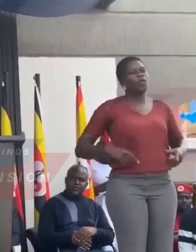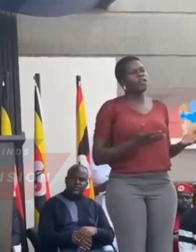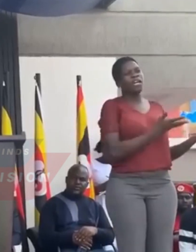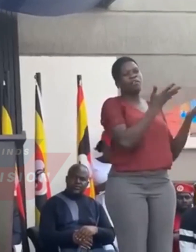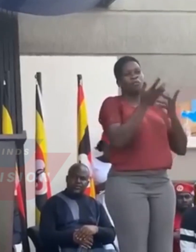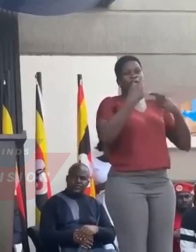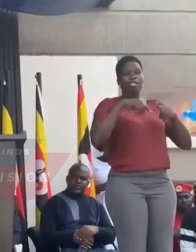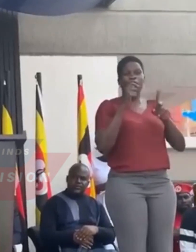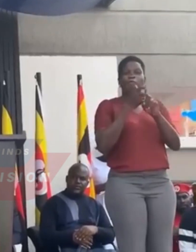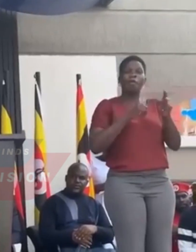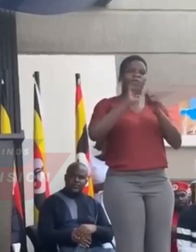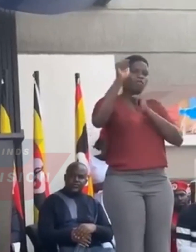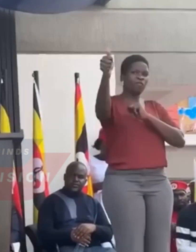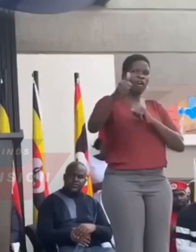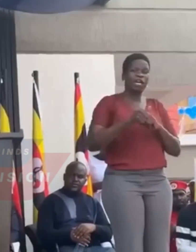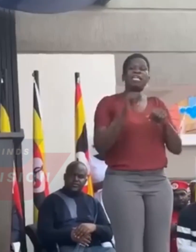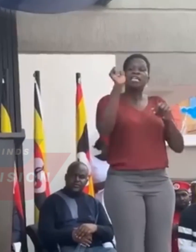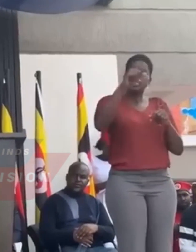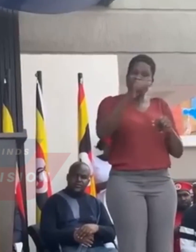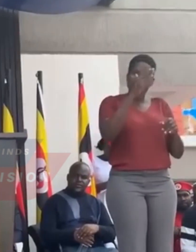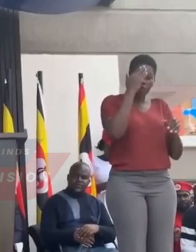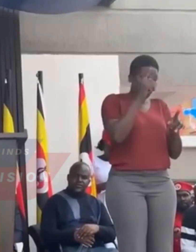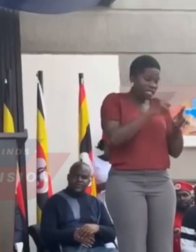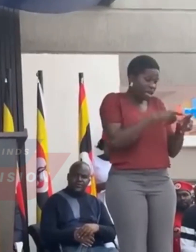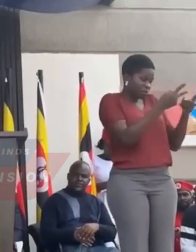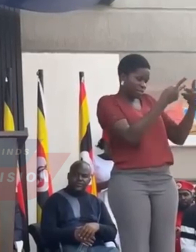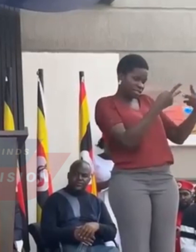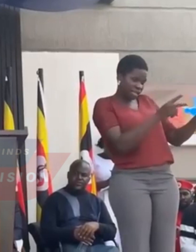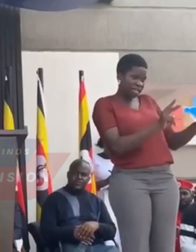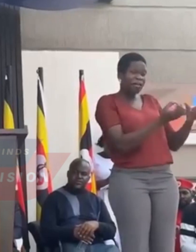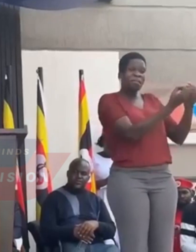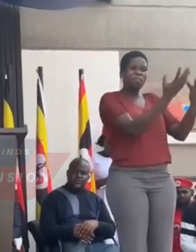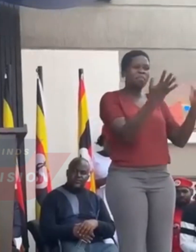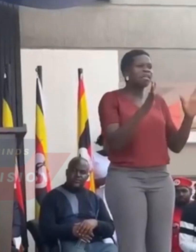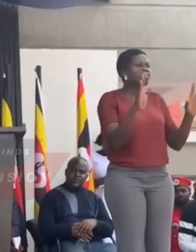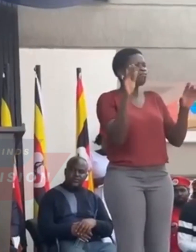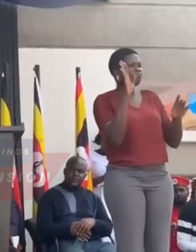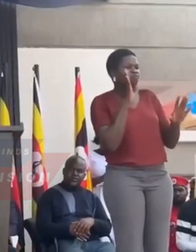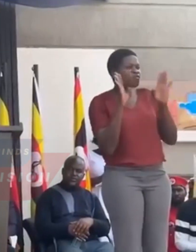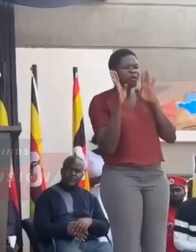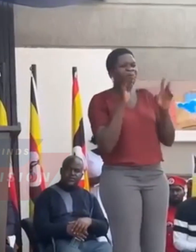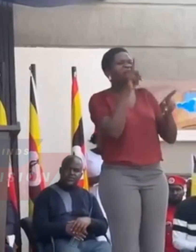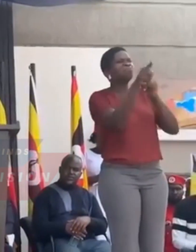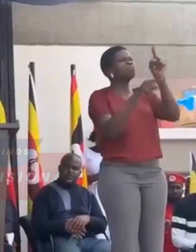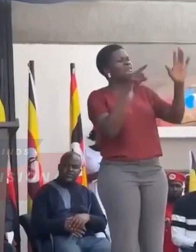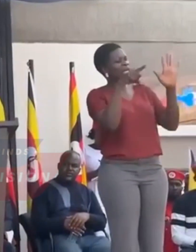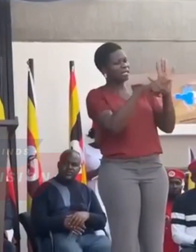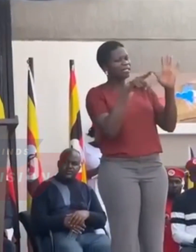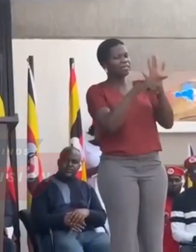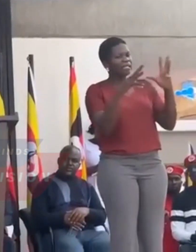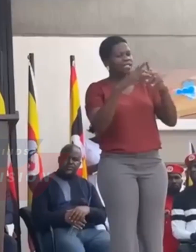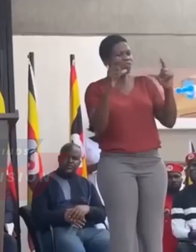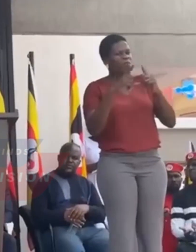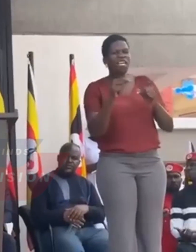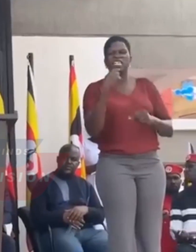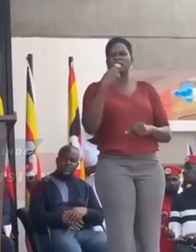us. In the beginning, many naysayers dismissed us as